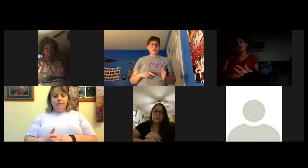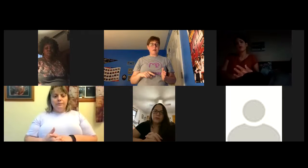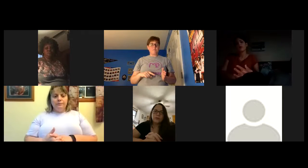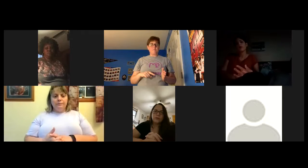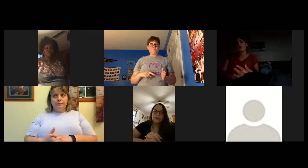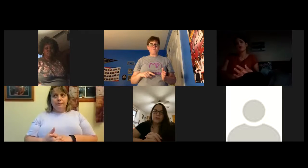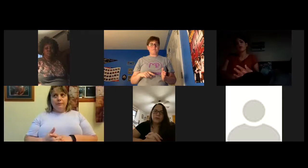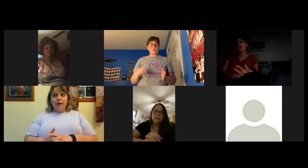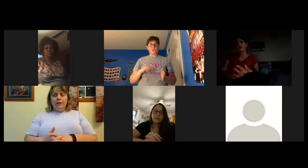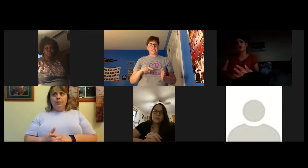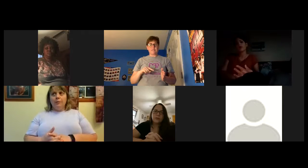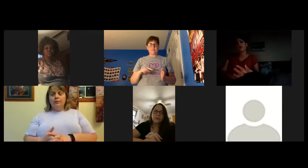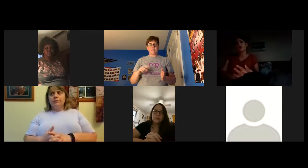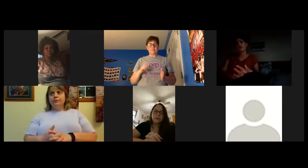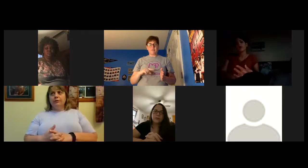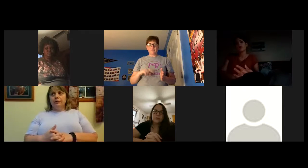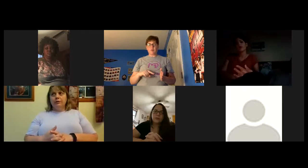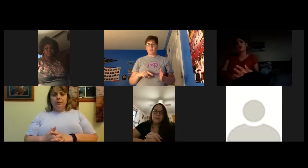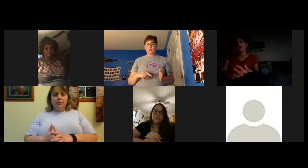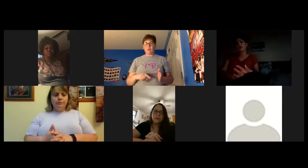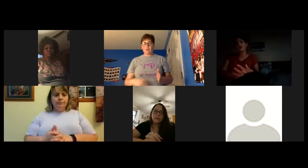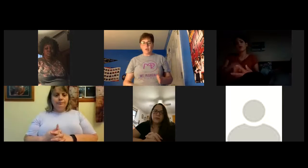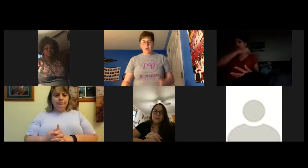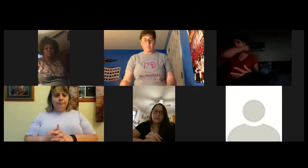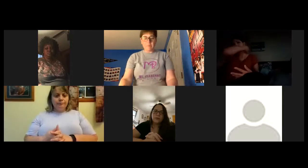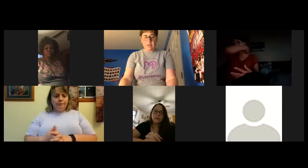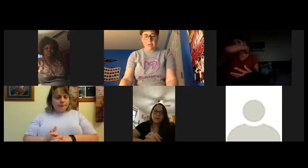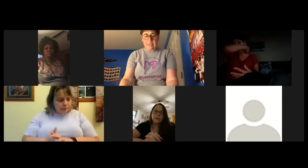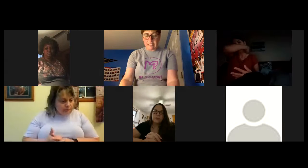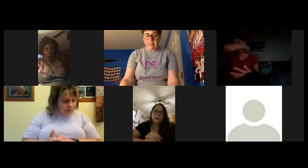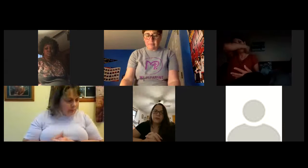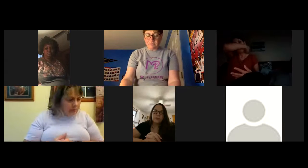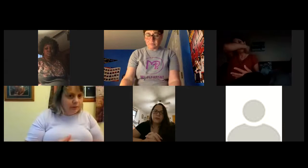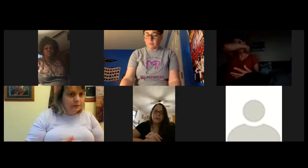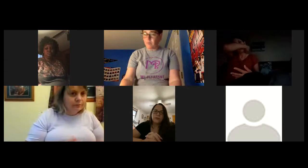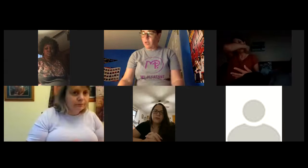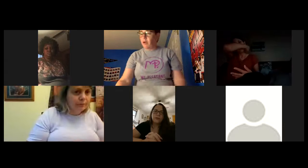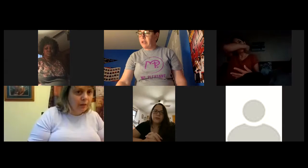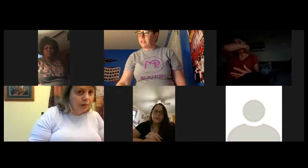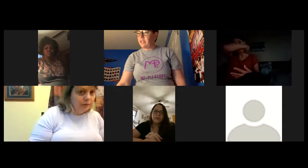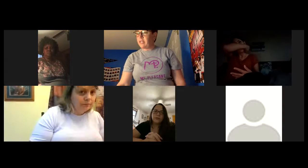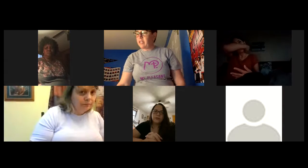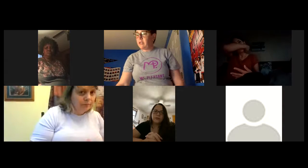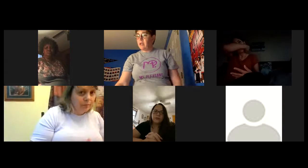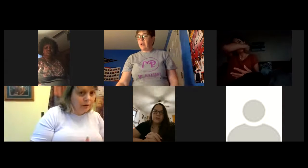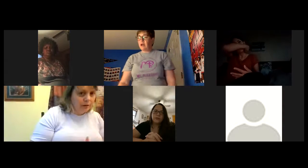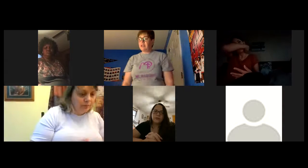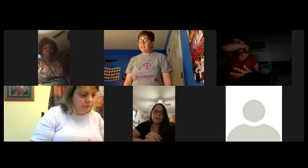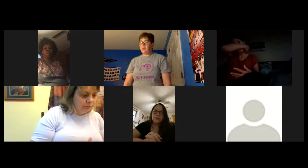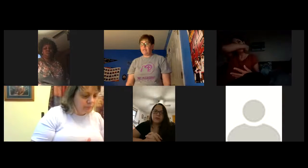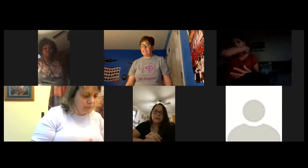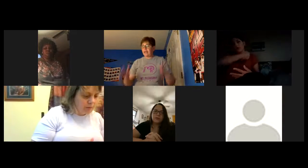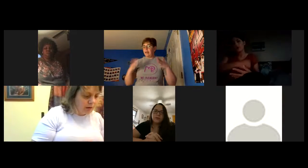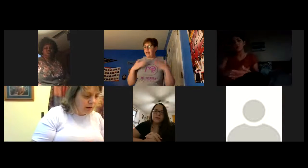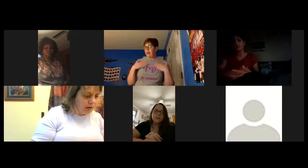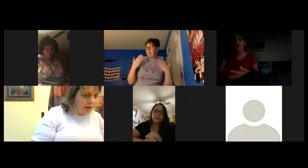other sheets from earlier that we did. All right, so then, all right, so